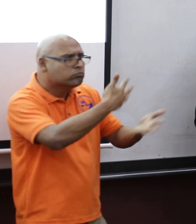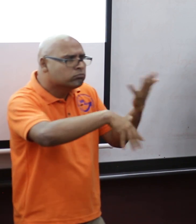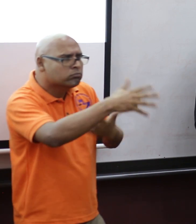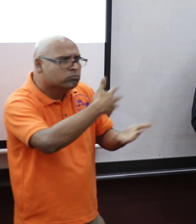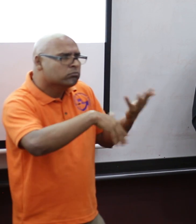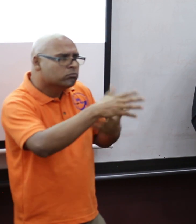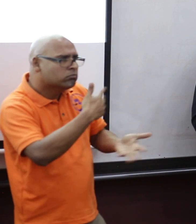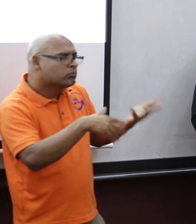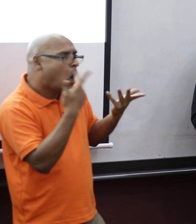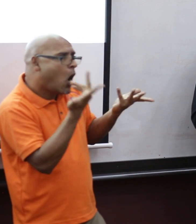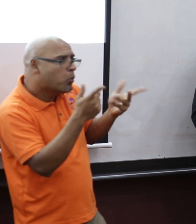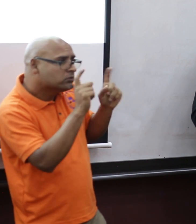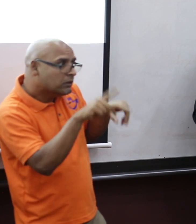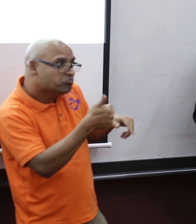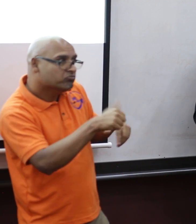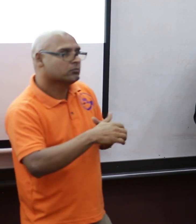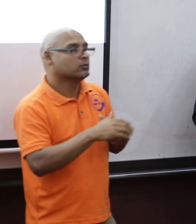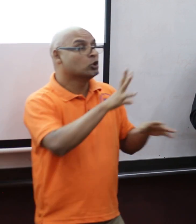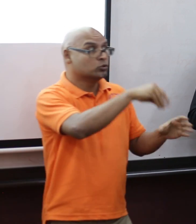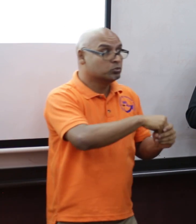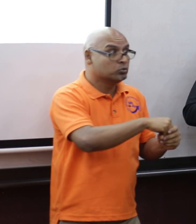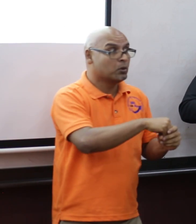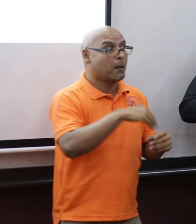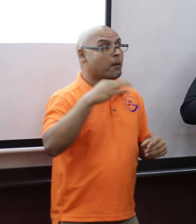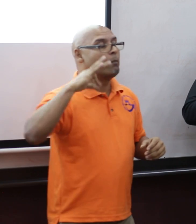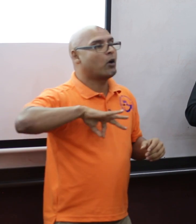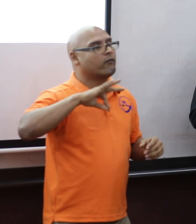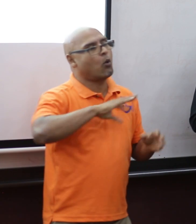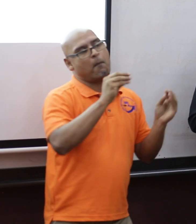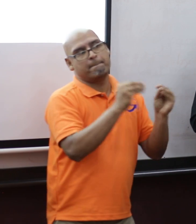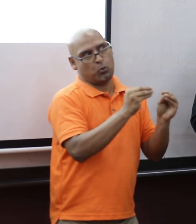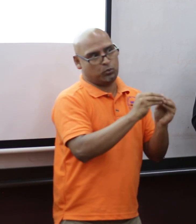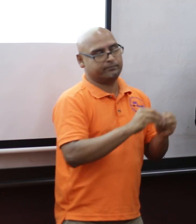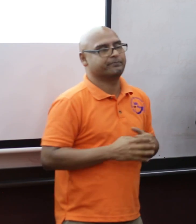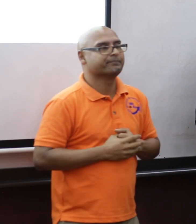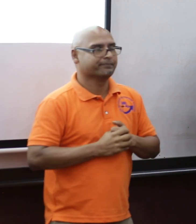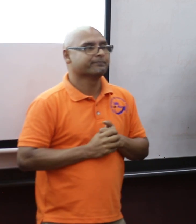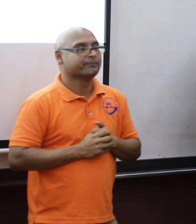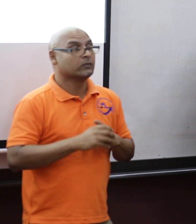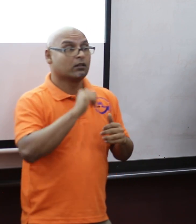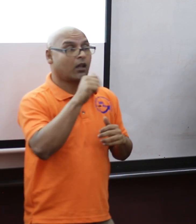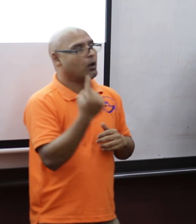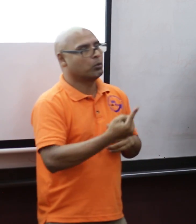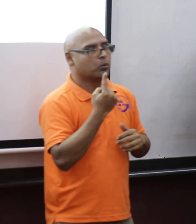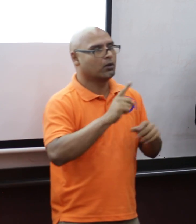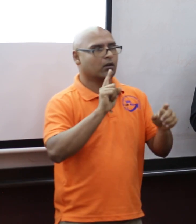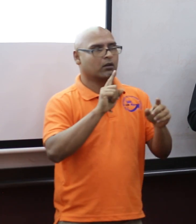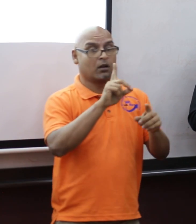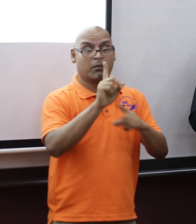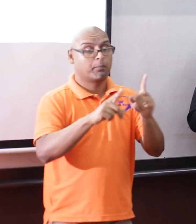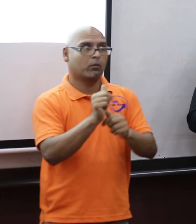only the children with disabilities. You also will engender a more caring society by persons getting to meet and